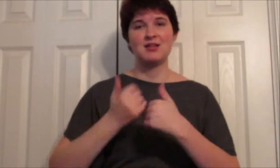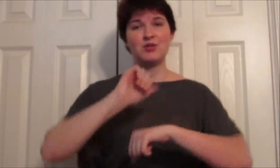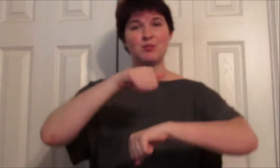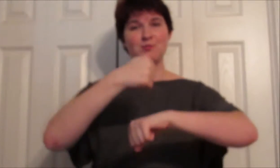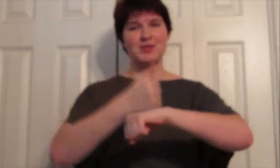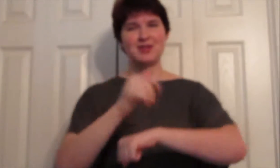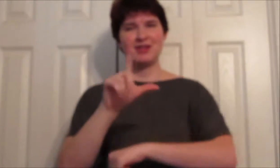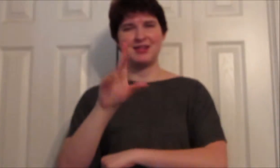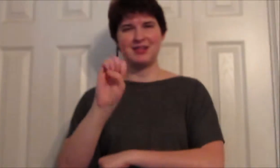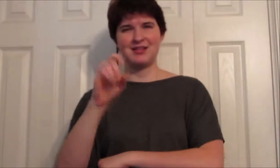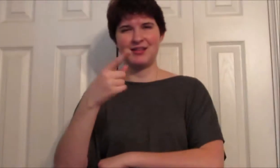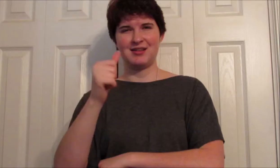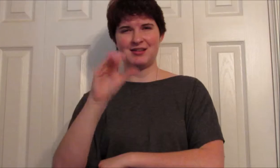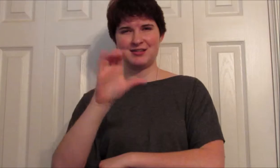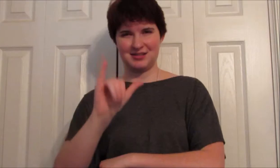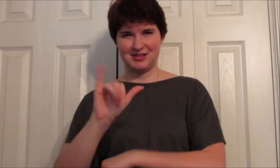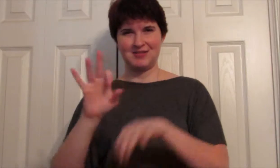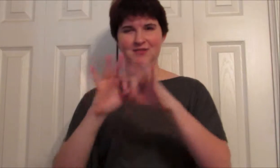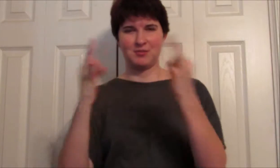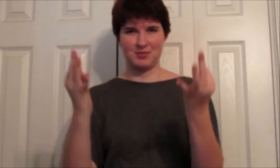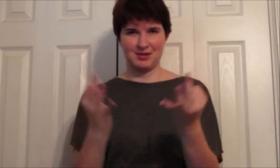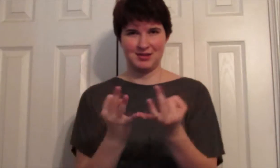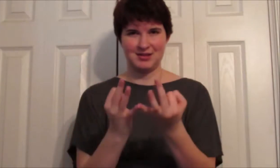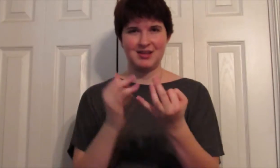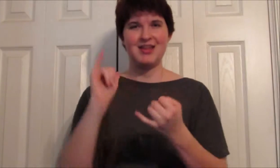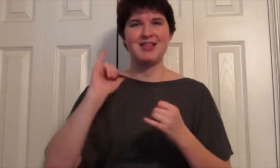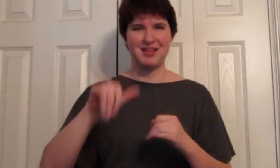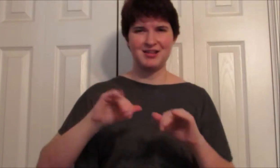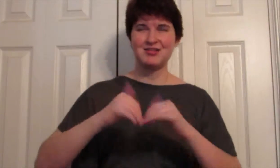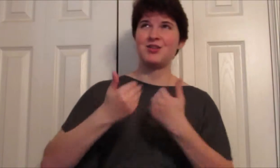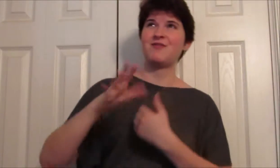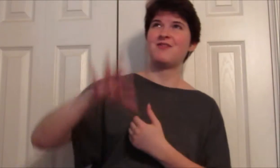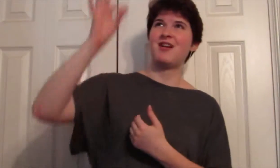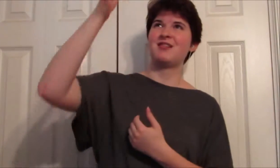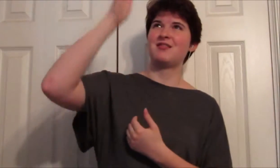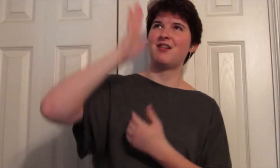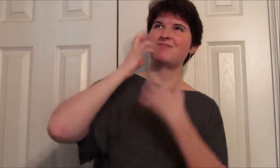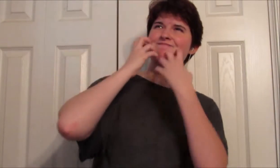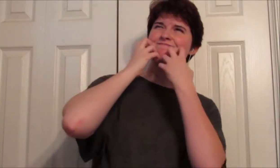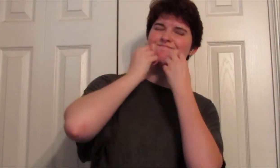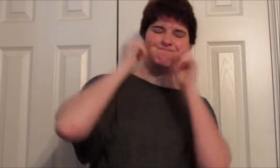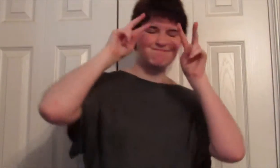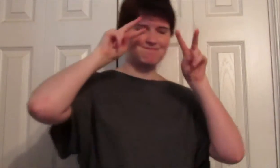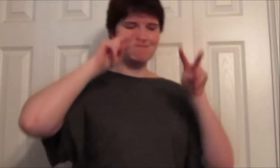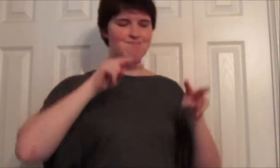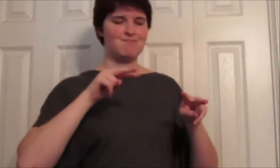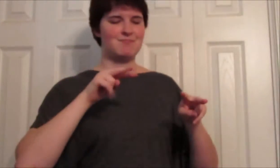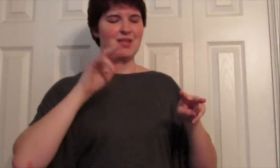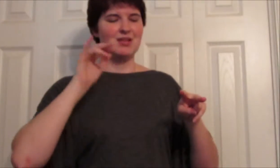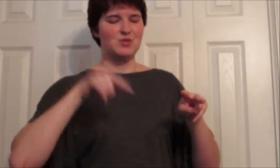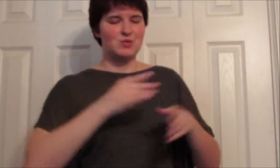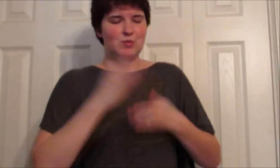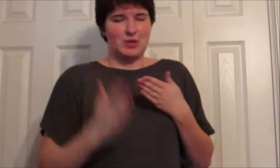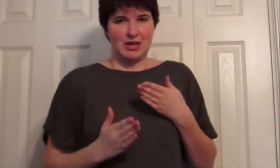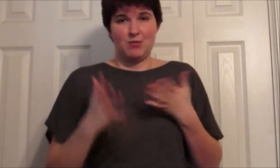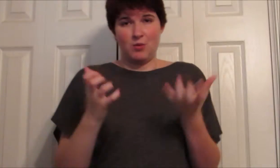a legacy family. That's how you find God's favor. And so this weekend, what we want to do is help your